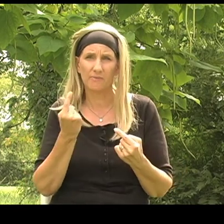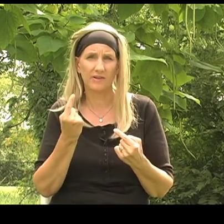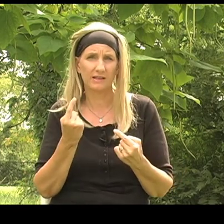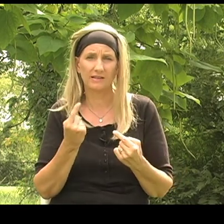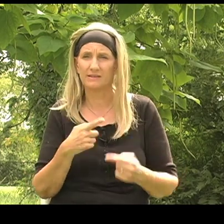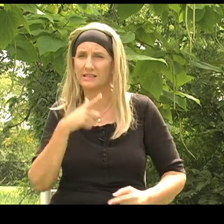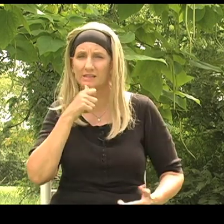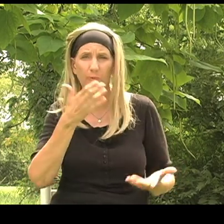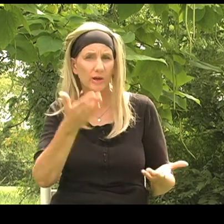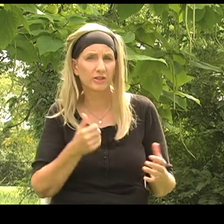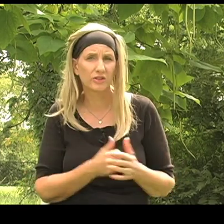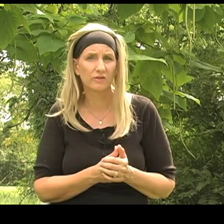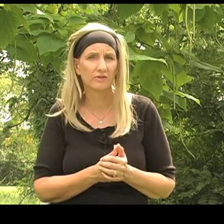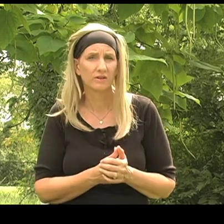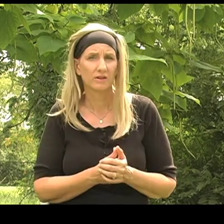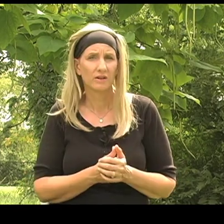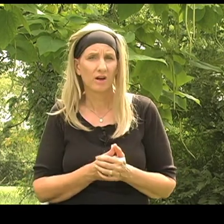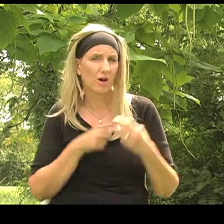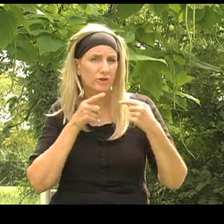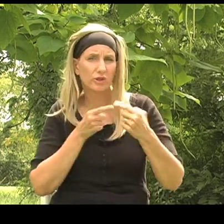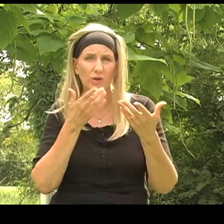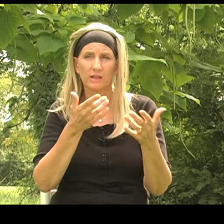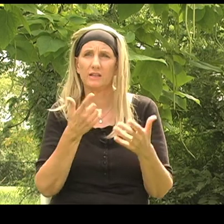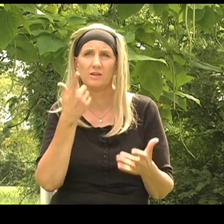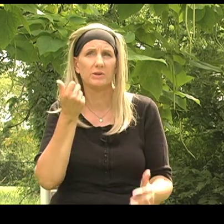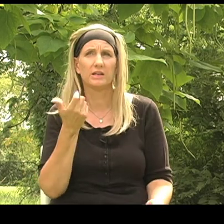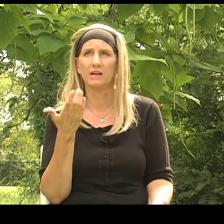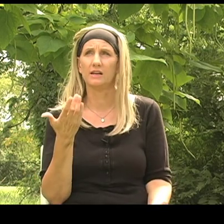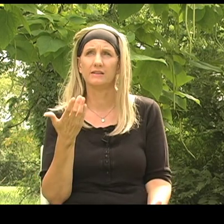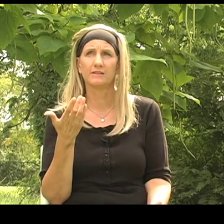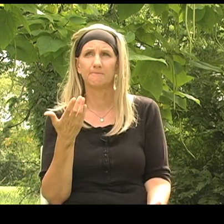something that disappointed you? Are you struggling because